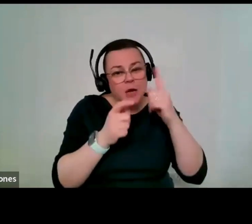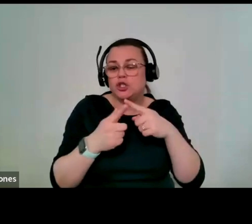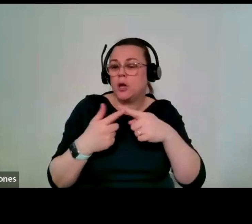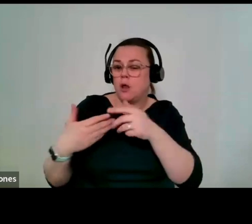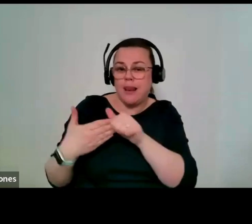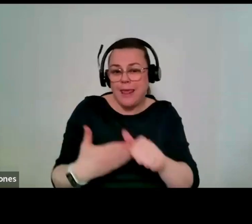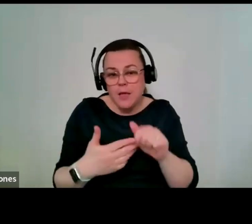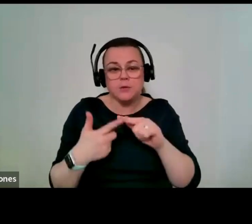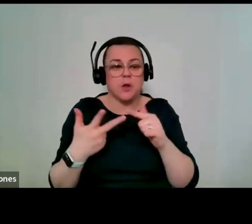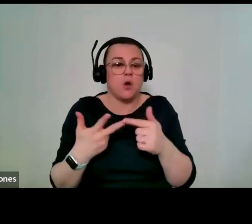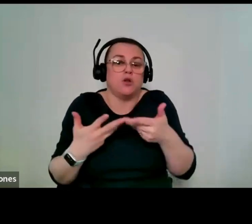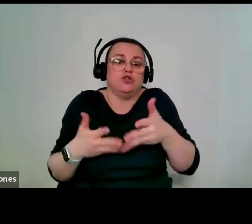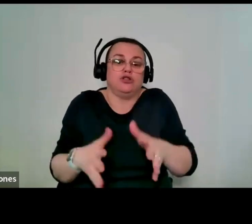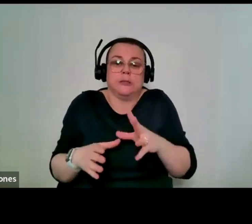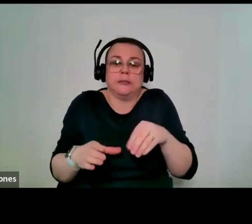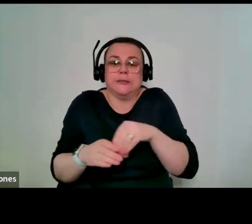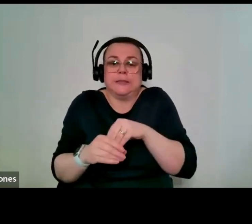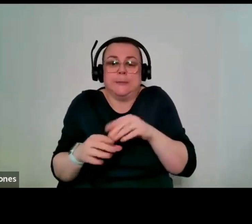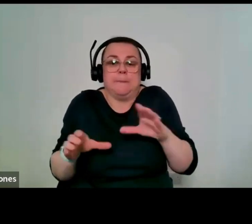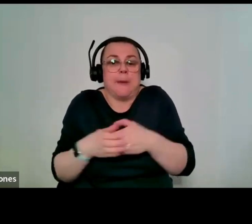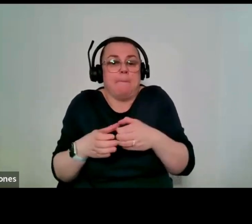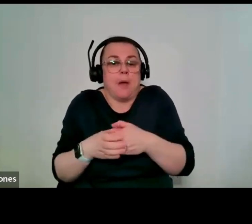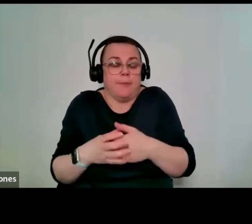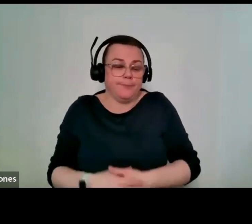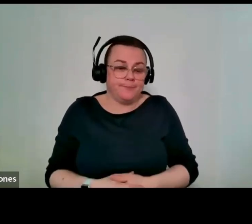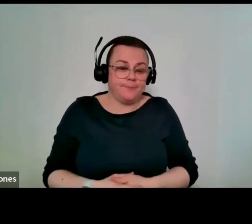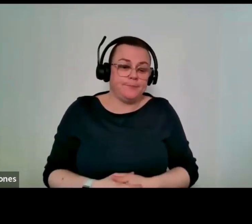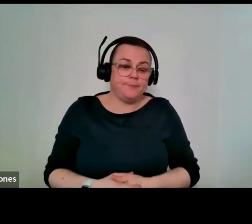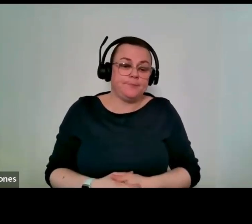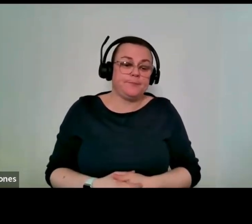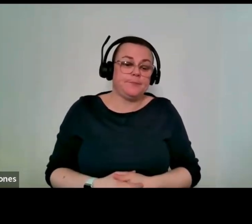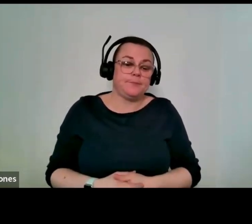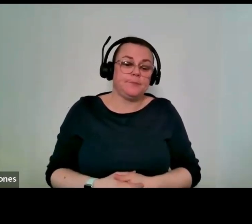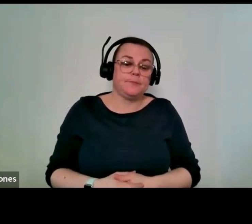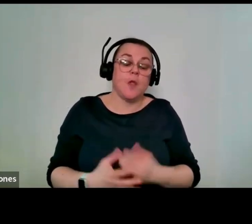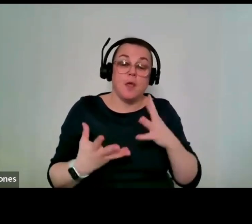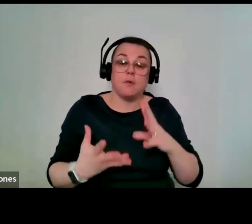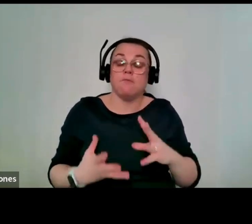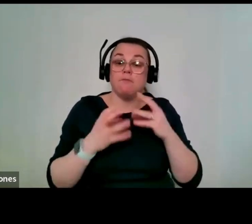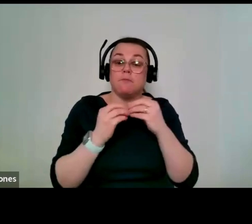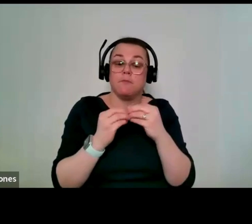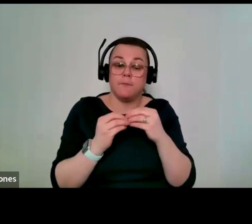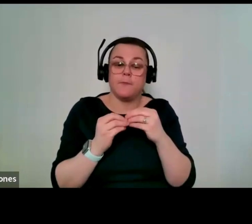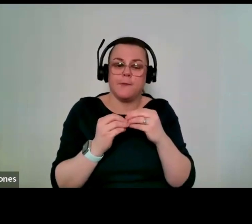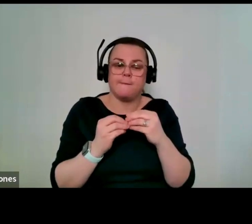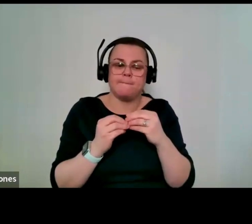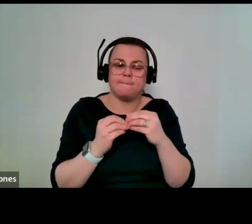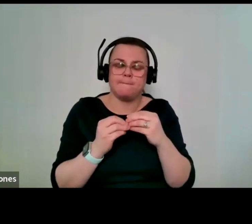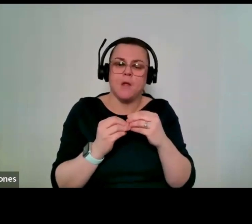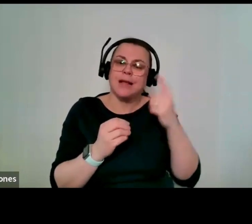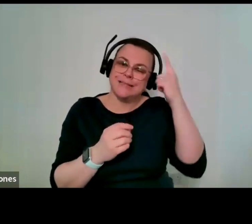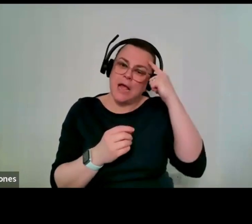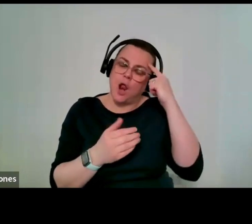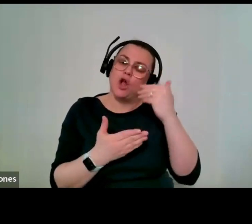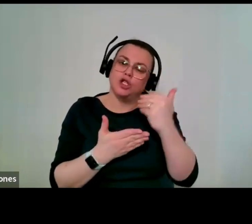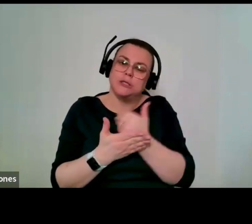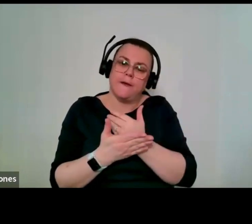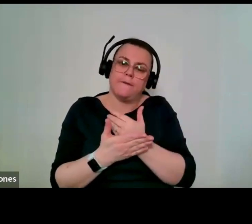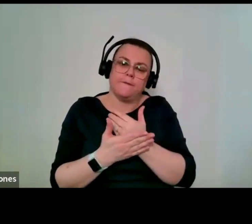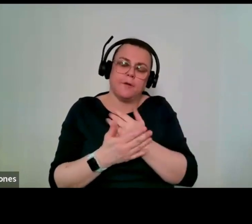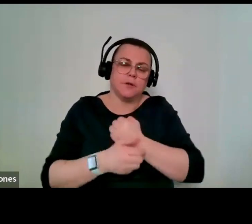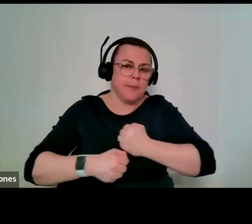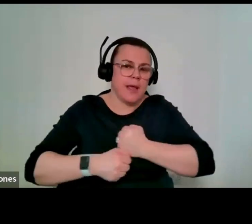leader, or just a team member. And this will help to create that really important psychological safe